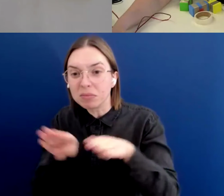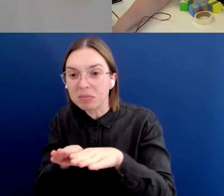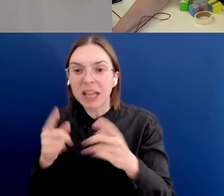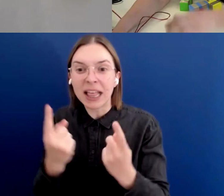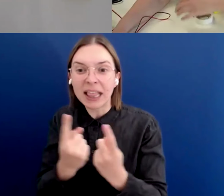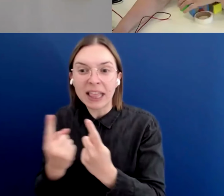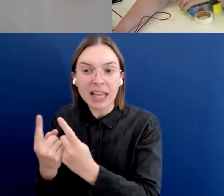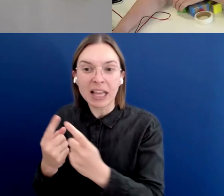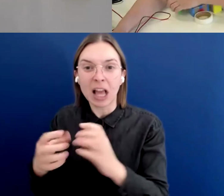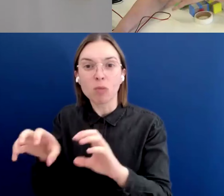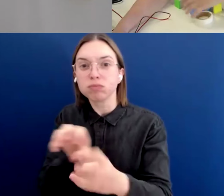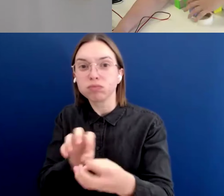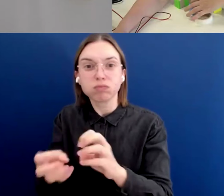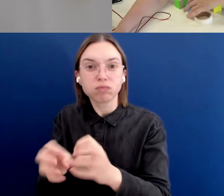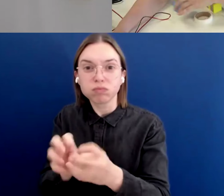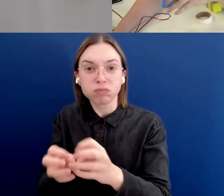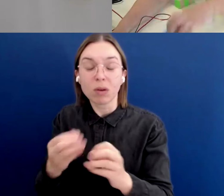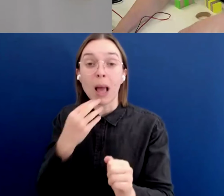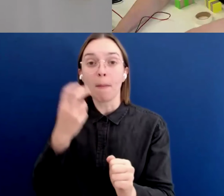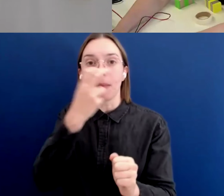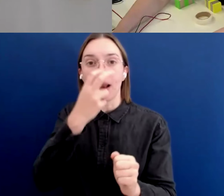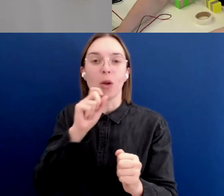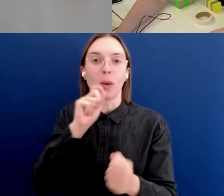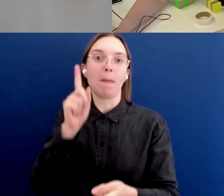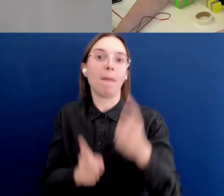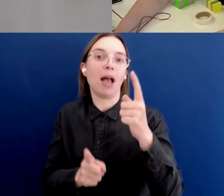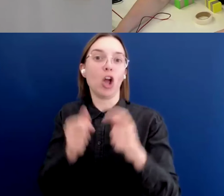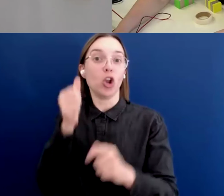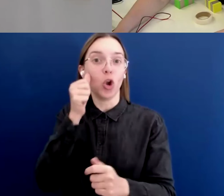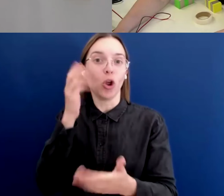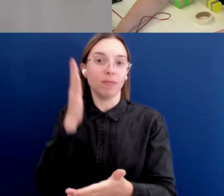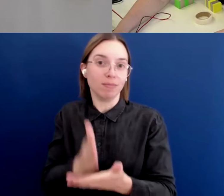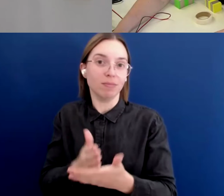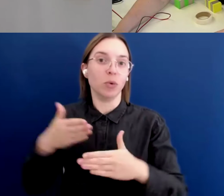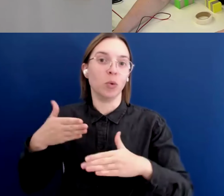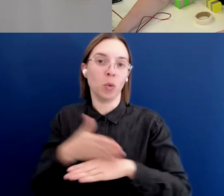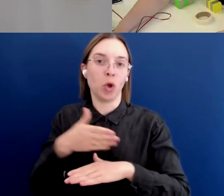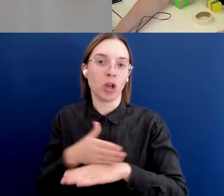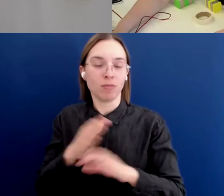feel when they've made it correctly. The next one I'm going to show you is